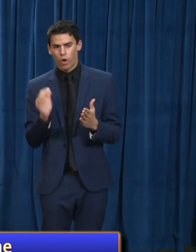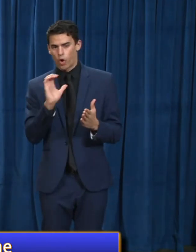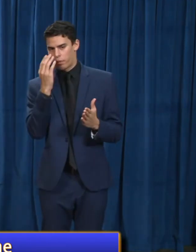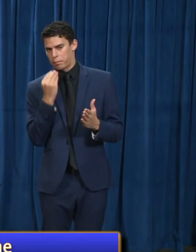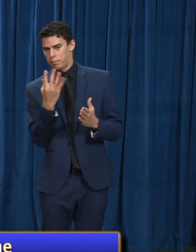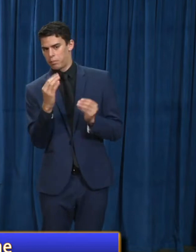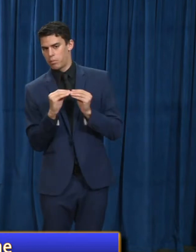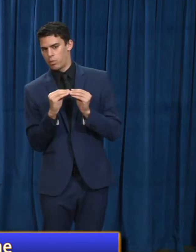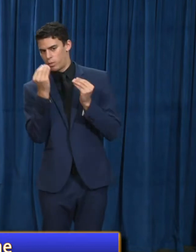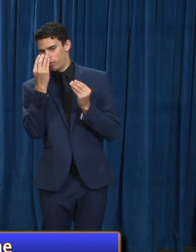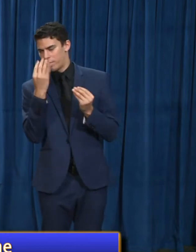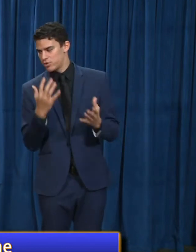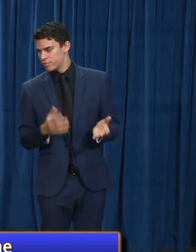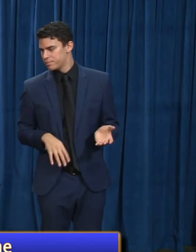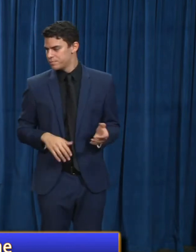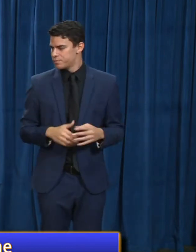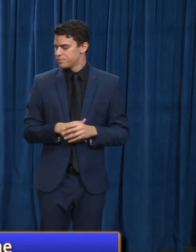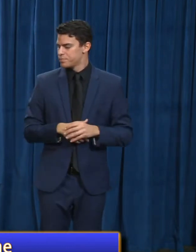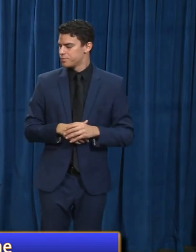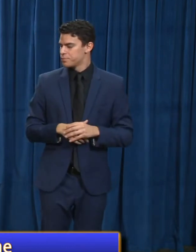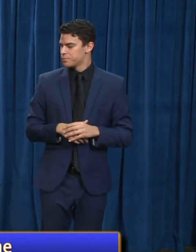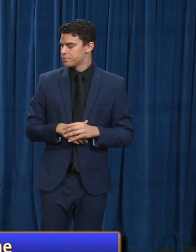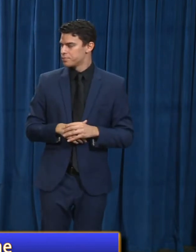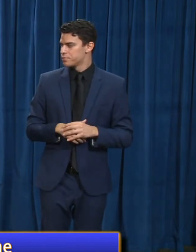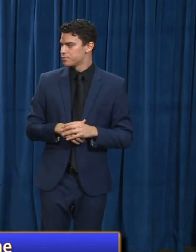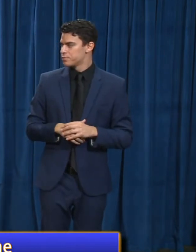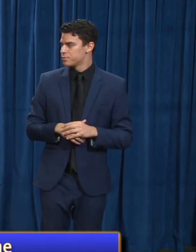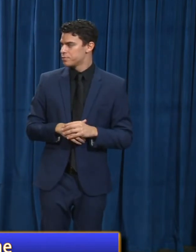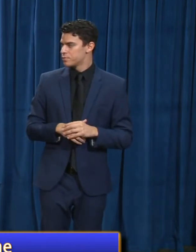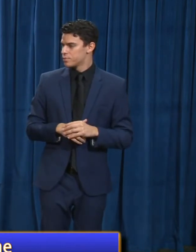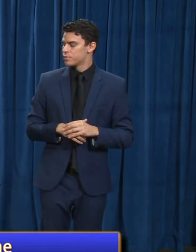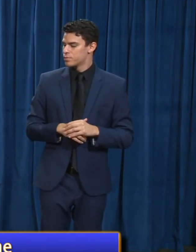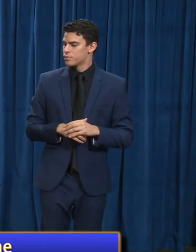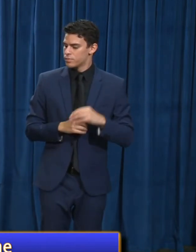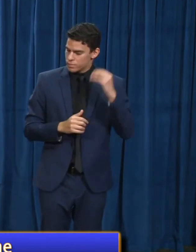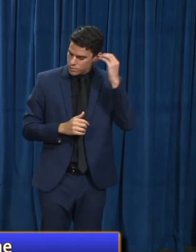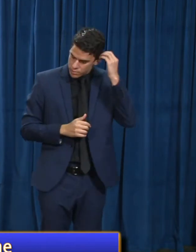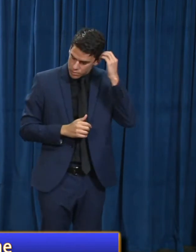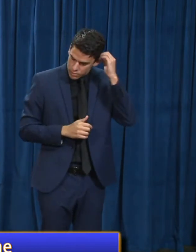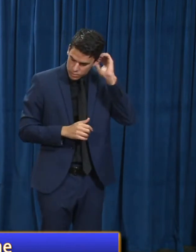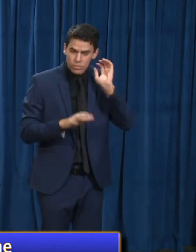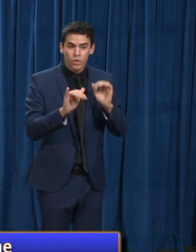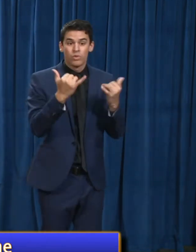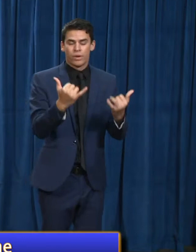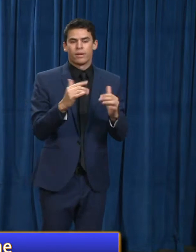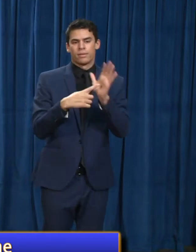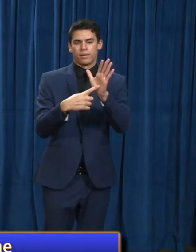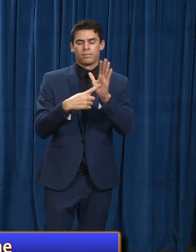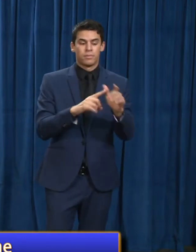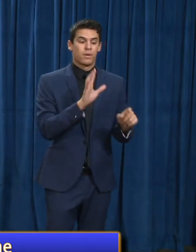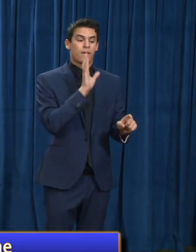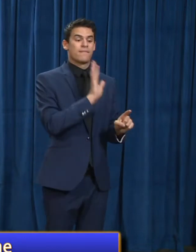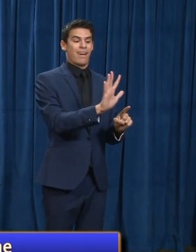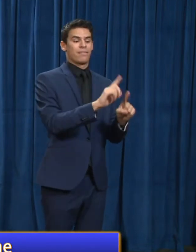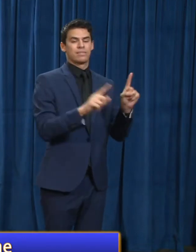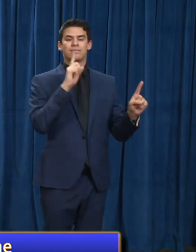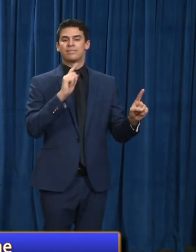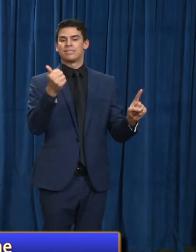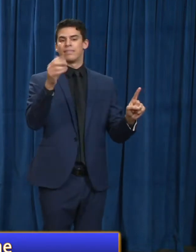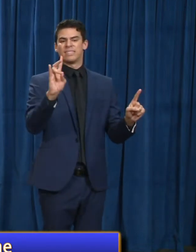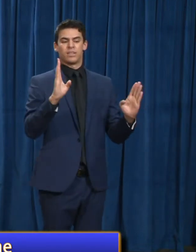information. So, for example, 5 to 17 with at least one